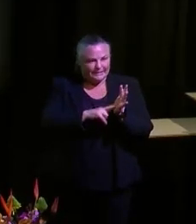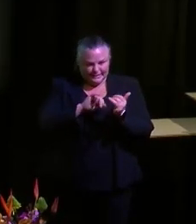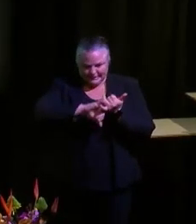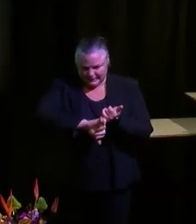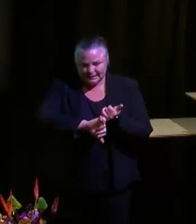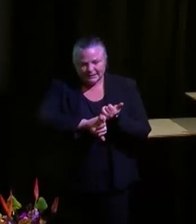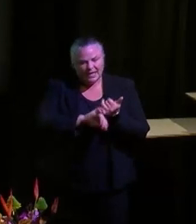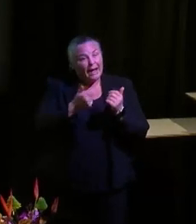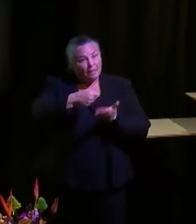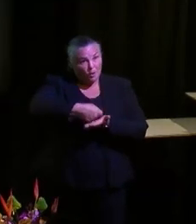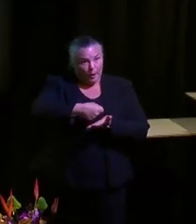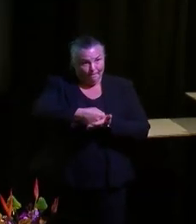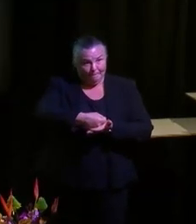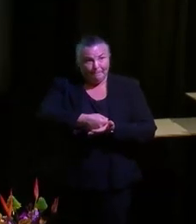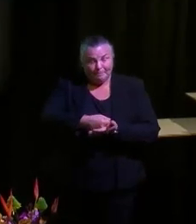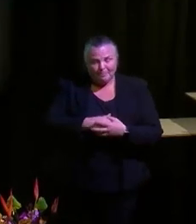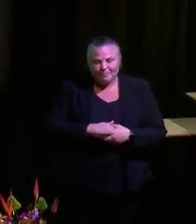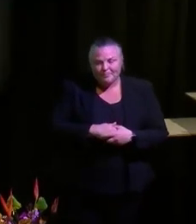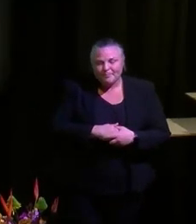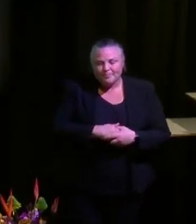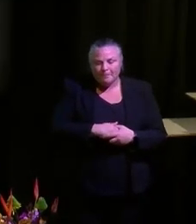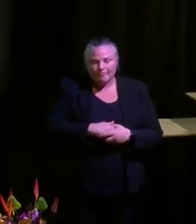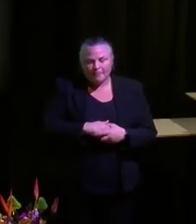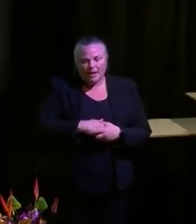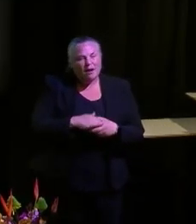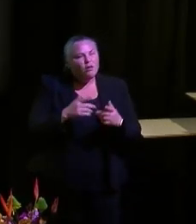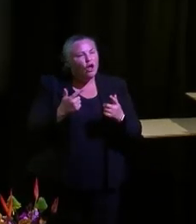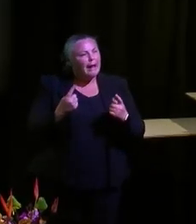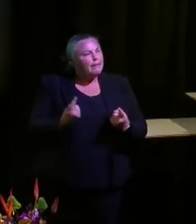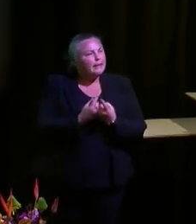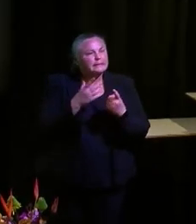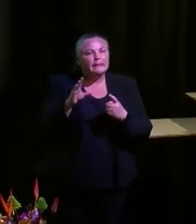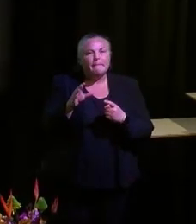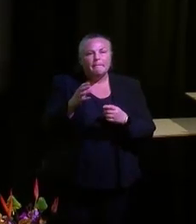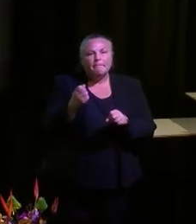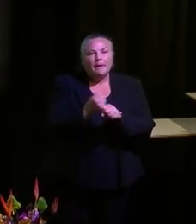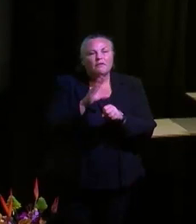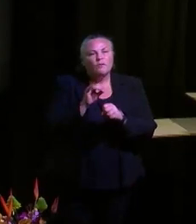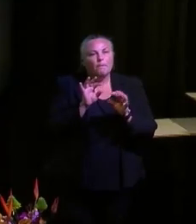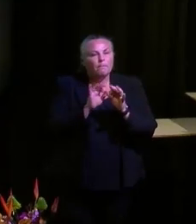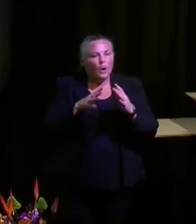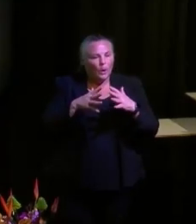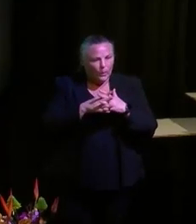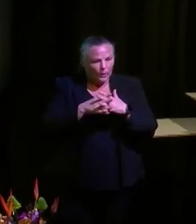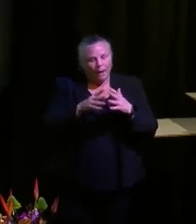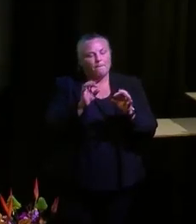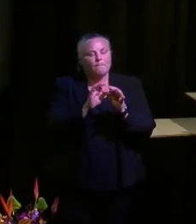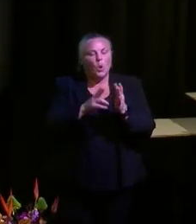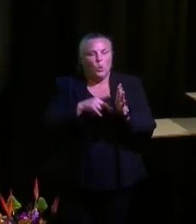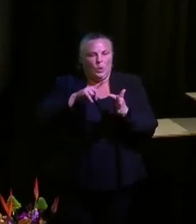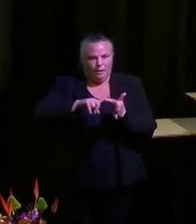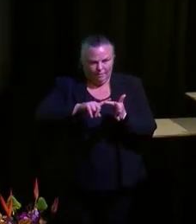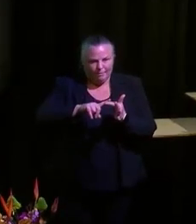forms that are made of, their utensils, which are made out of bone, or the one in the middle is actually from Kawanyama, and it's